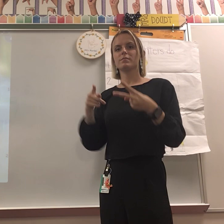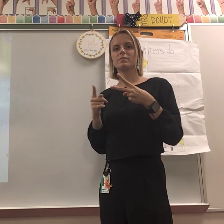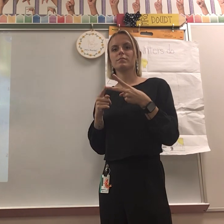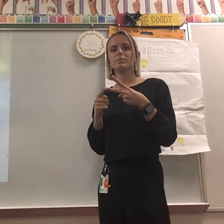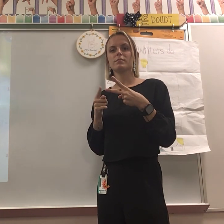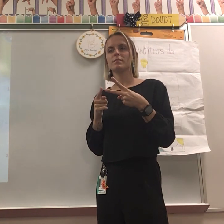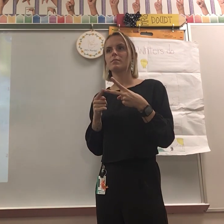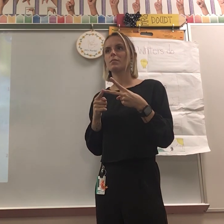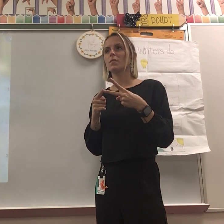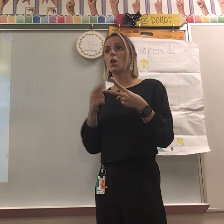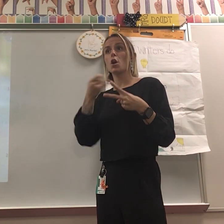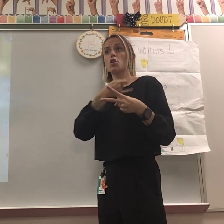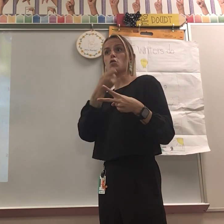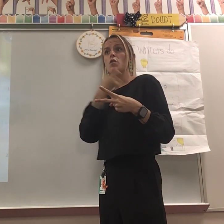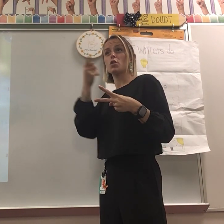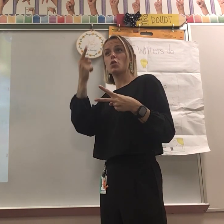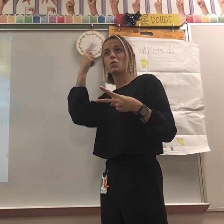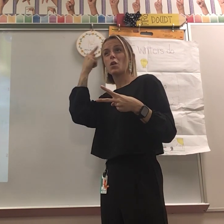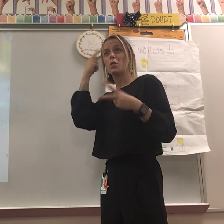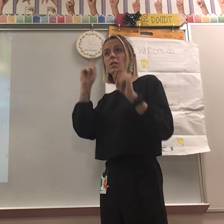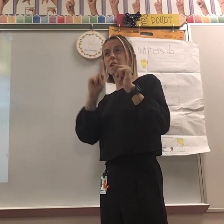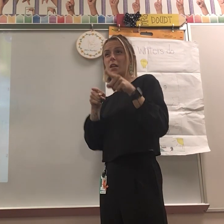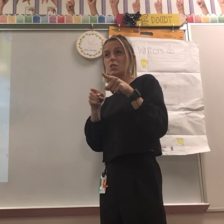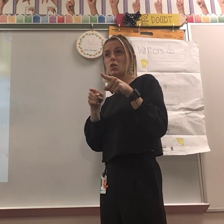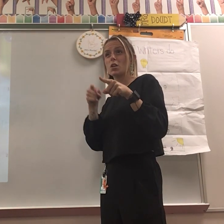Jordan, do you know the answer? No.